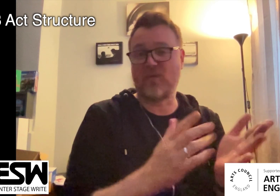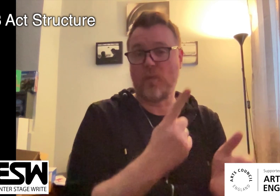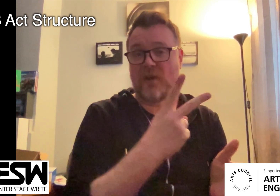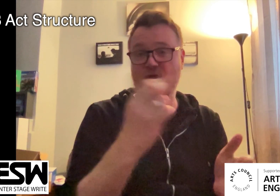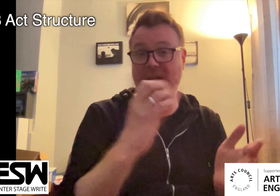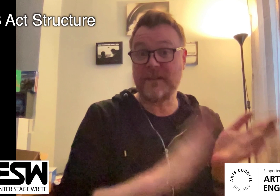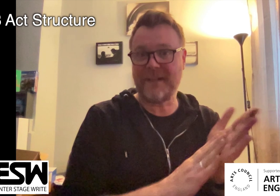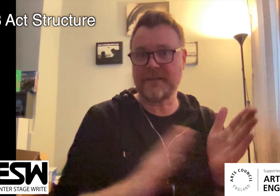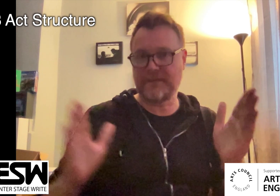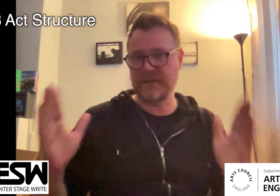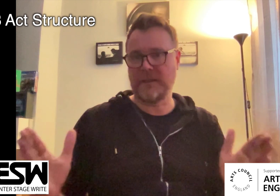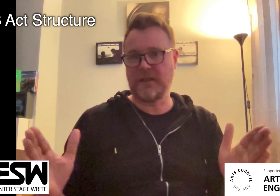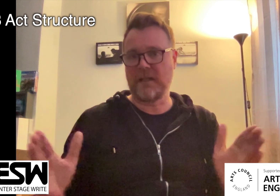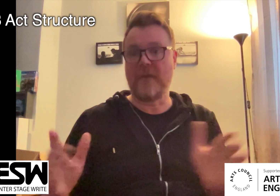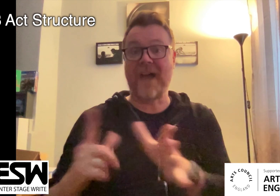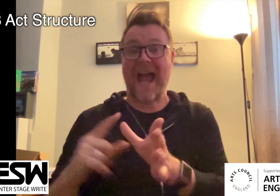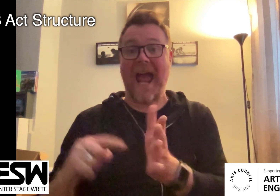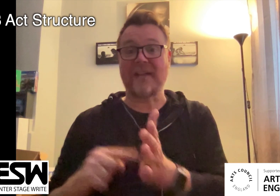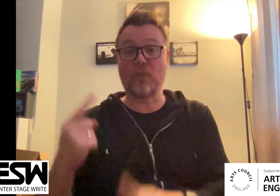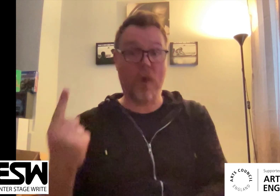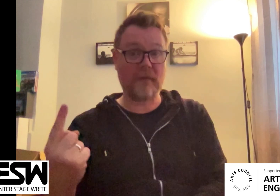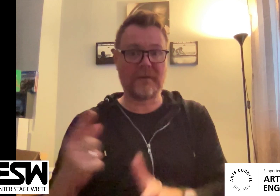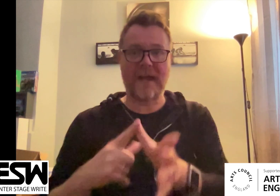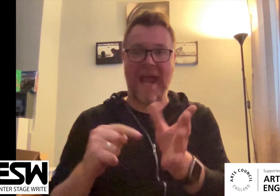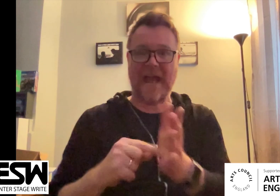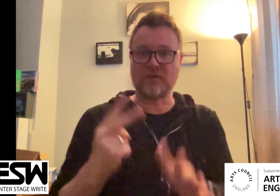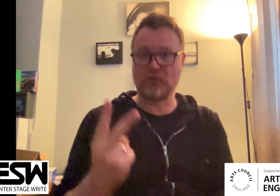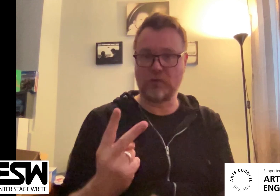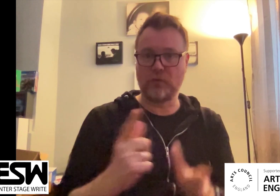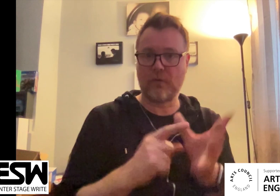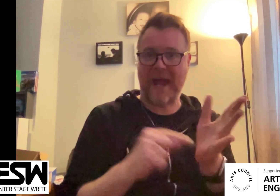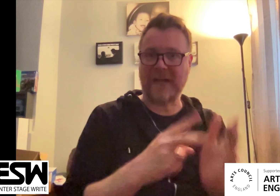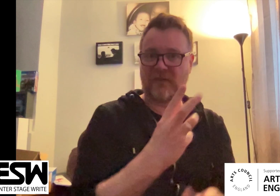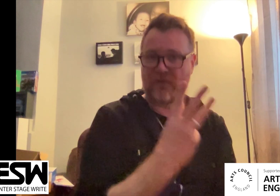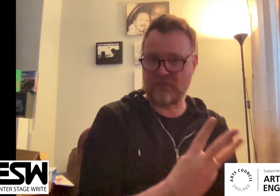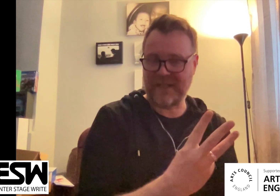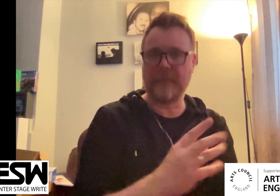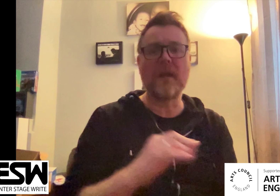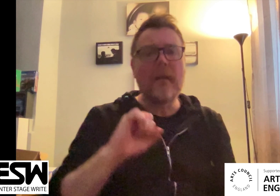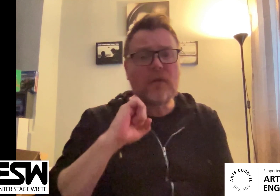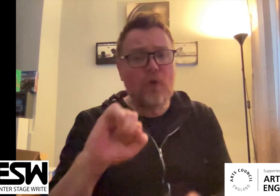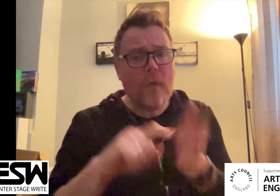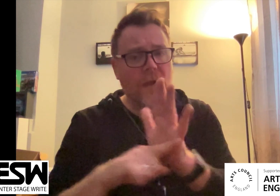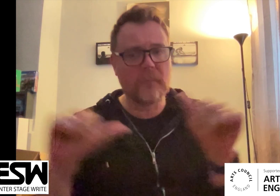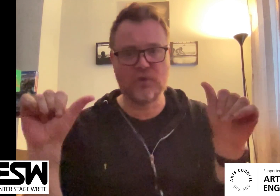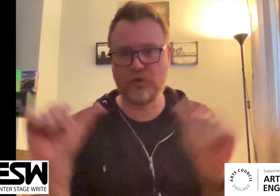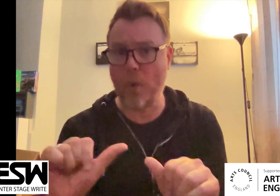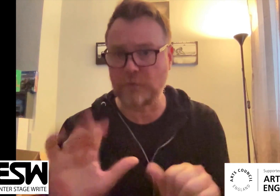or 120 minutes is broken into 3 acts. Act 1, Act 2 and Act 3. Now your film